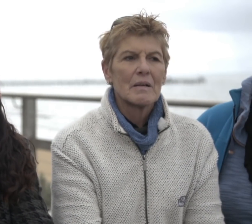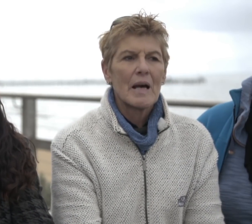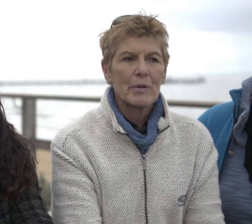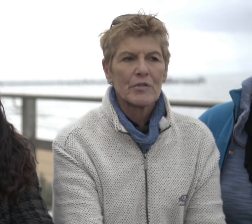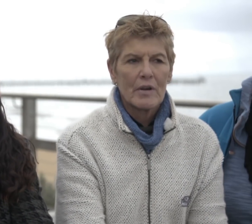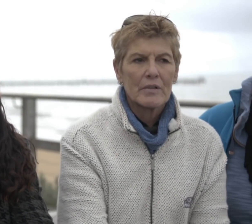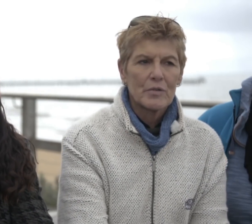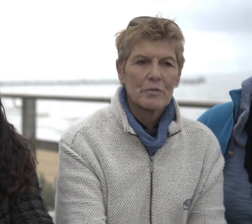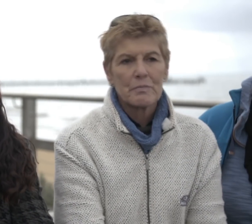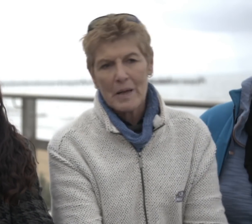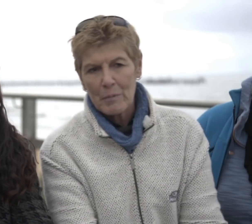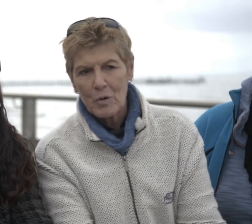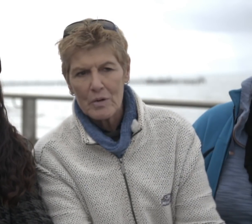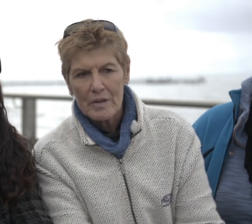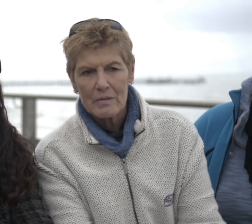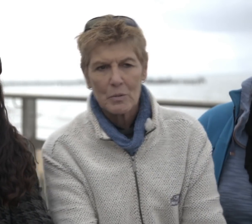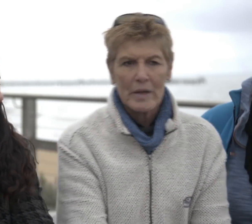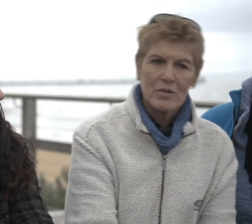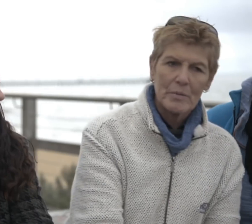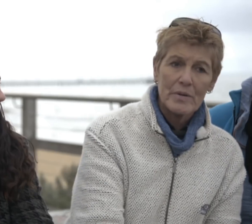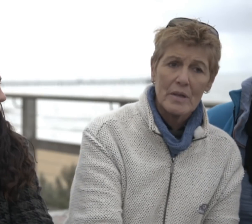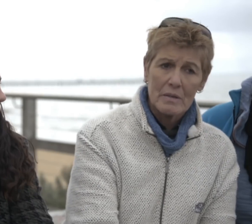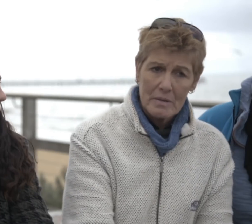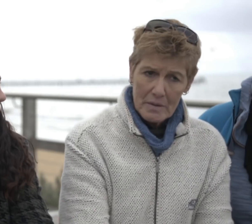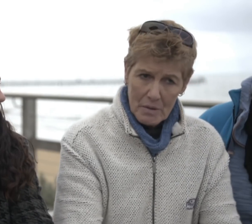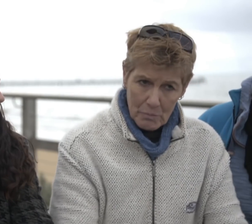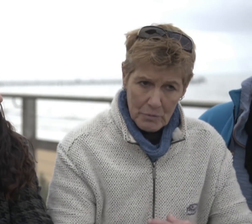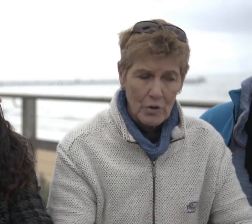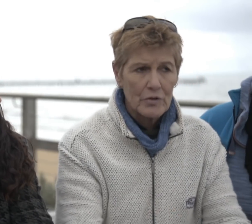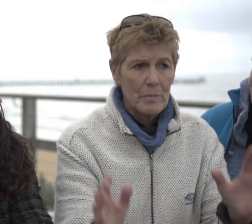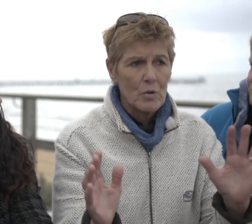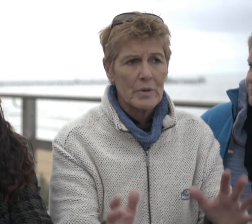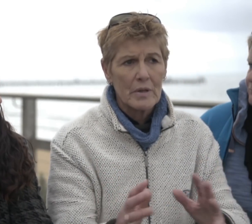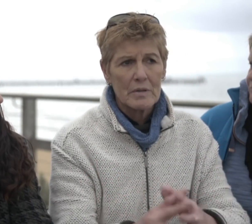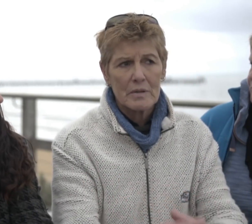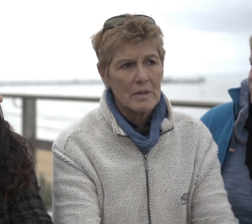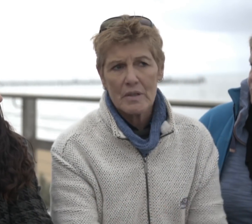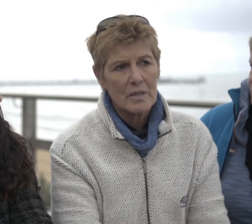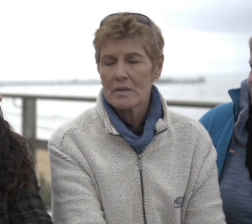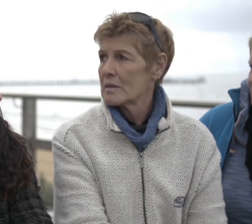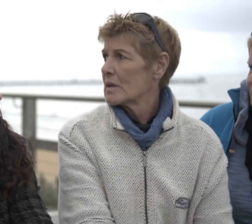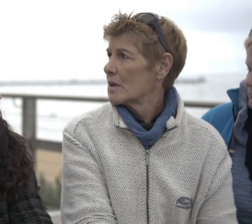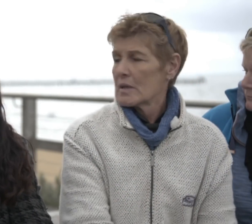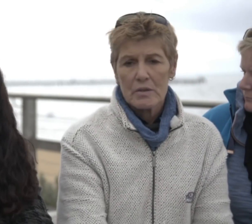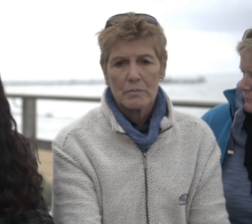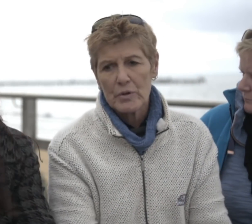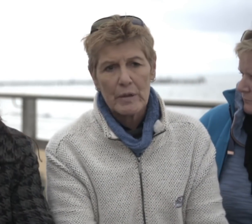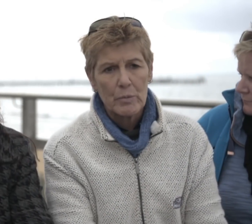Able Australia sort of come along and all that type of thing, and got her to Melbourne, and what that woman